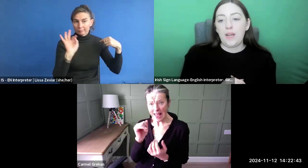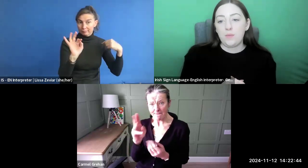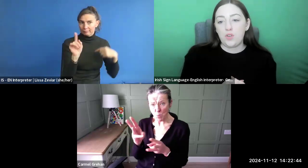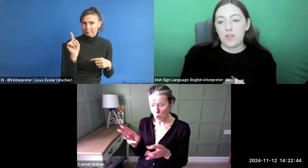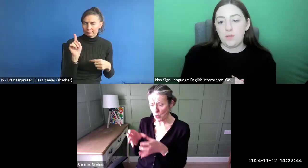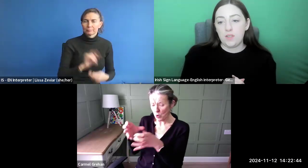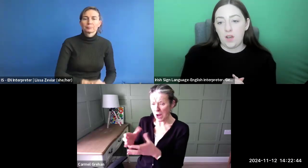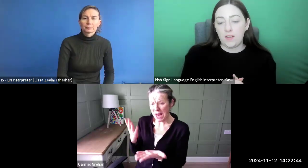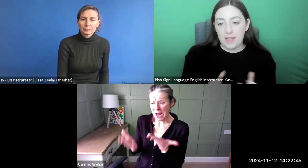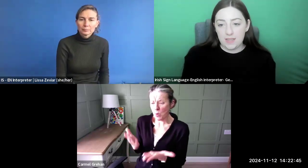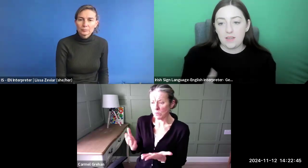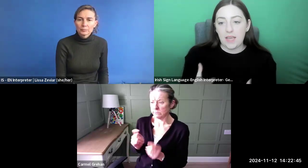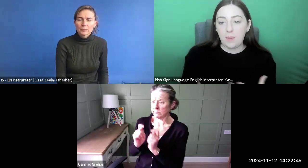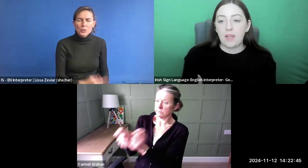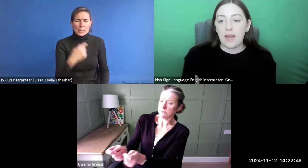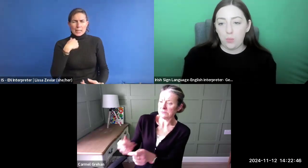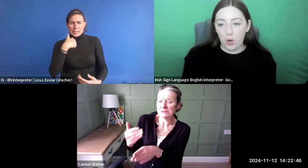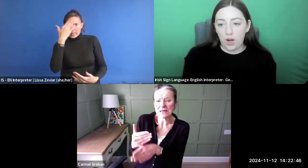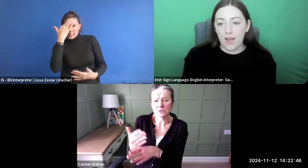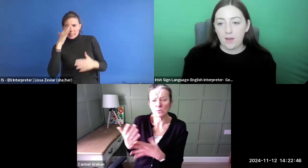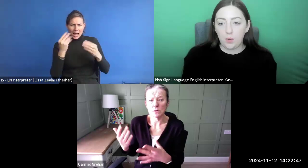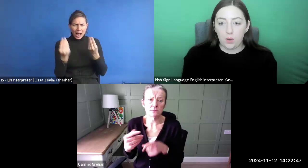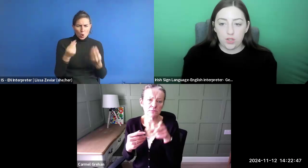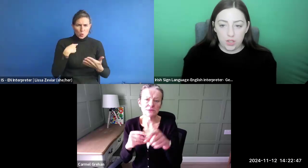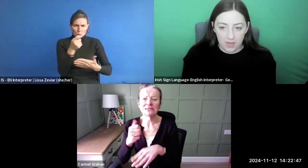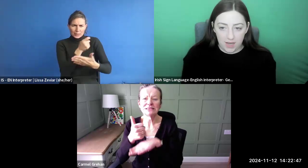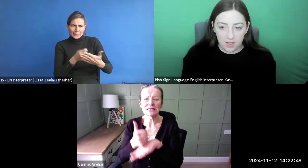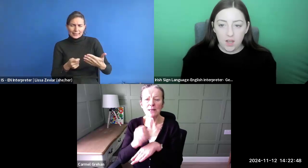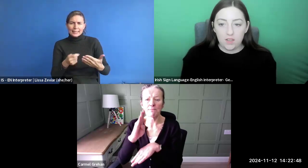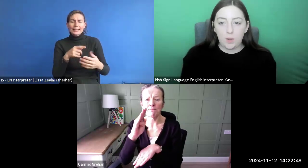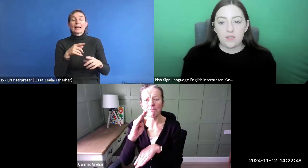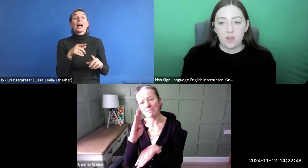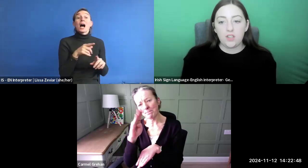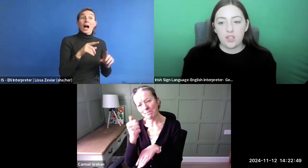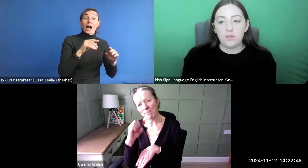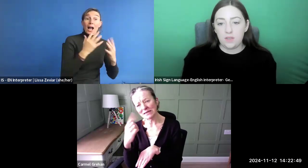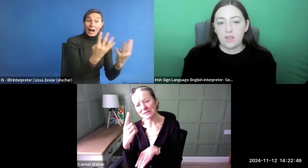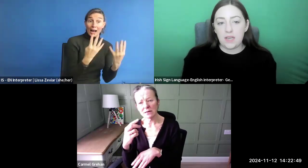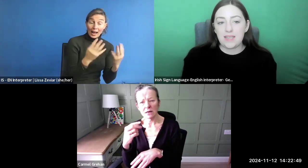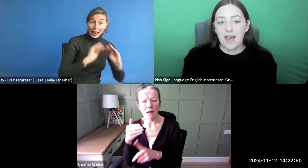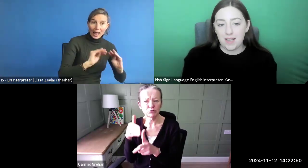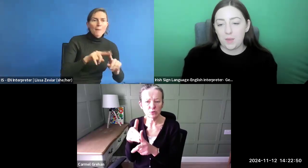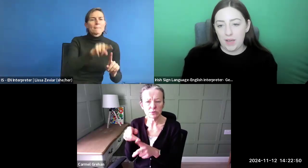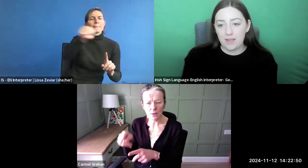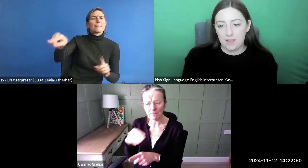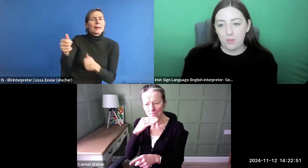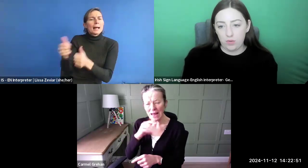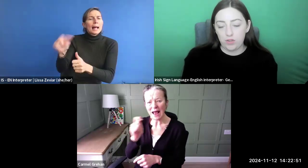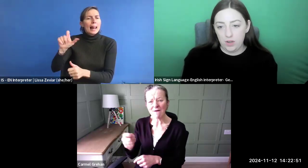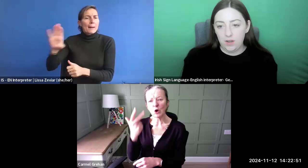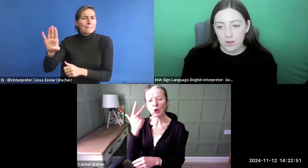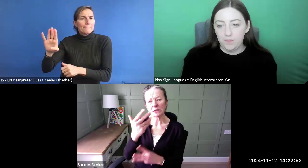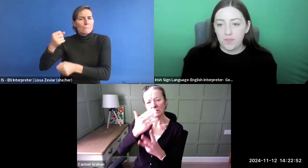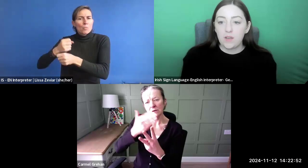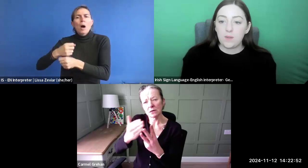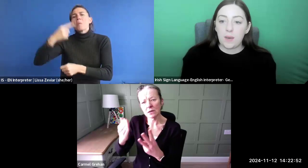So when I was trying to design this and think about the lab work and how they were going to do that, so I decided to use the task-based